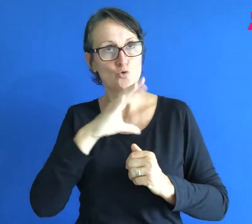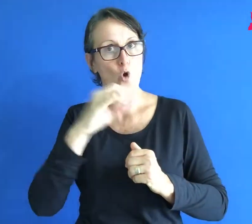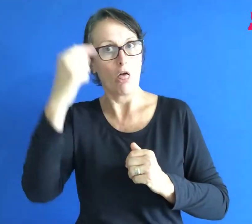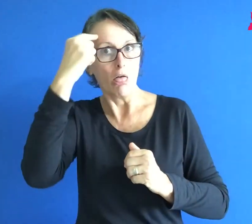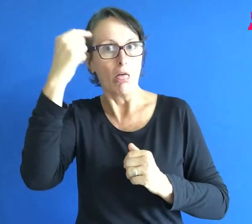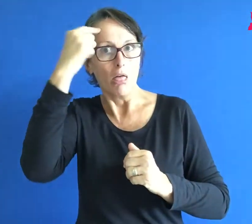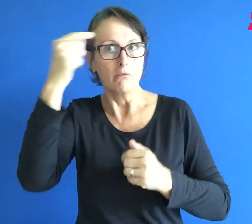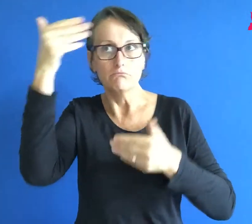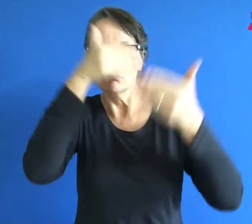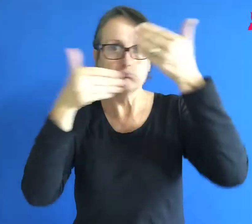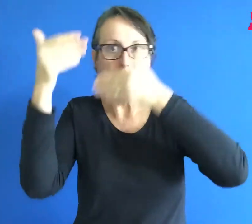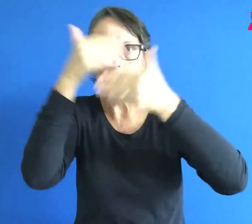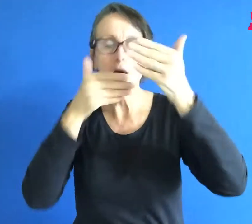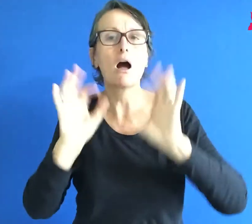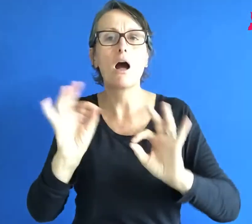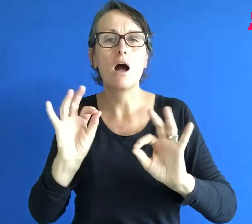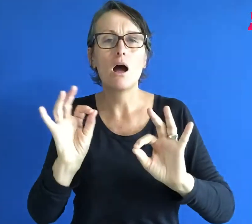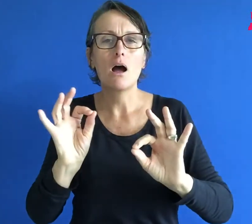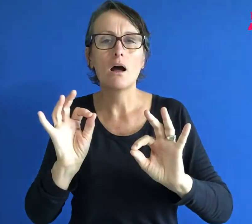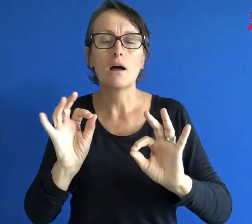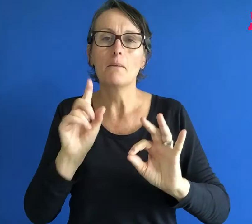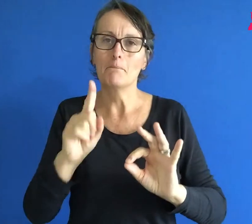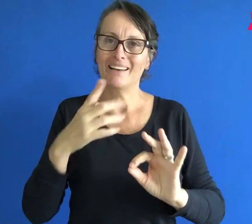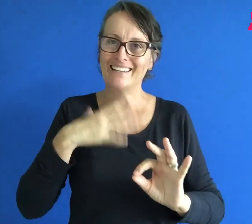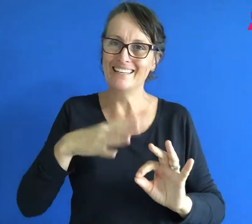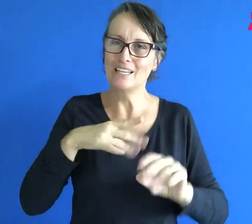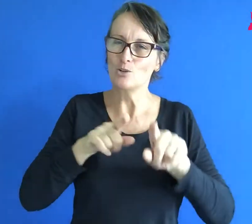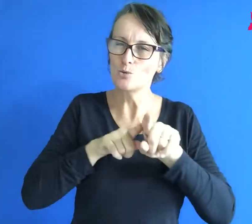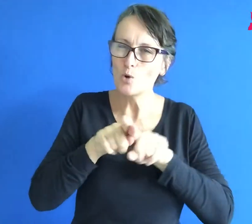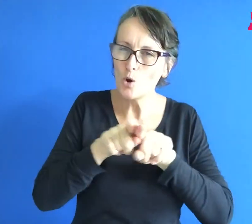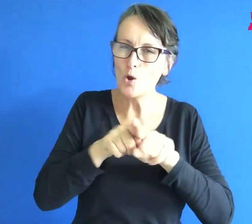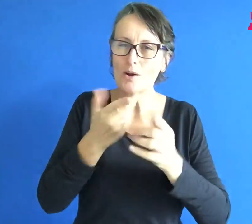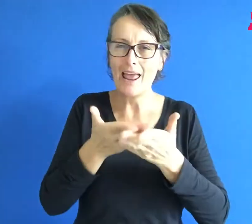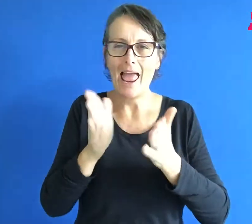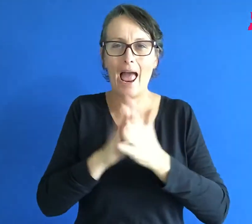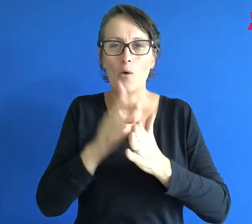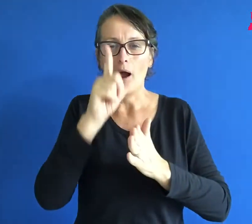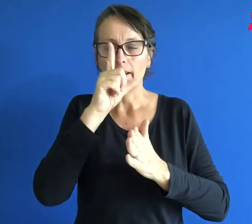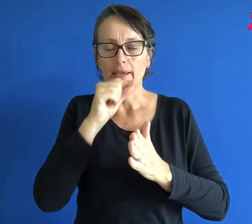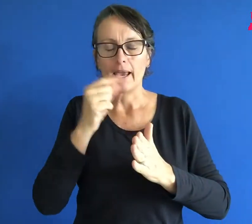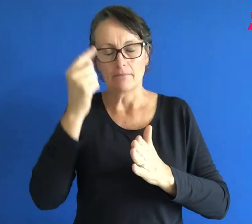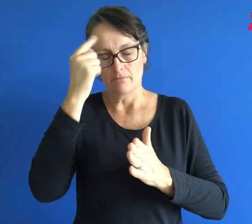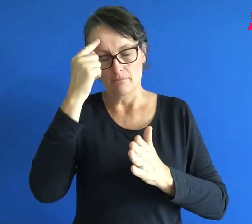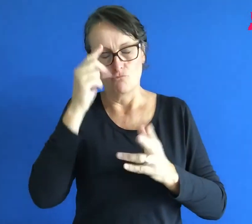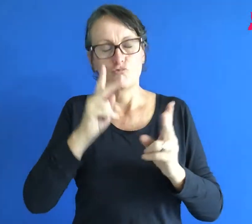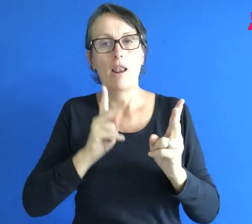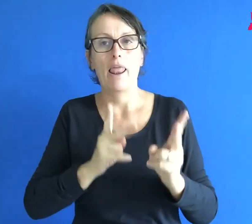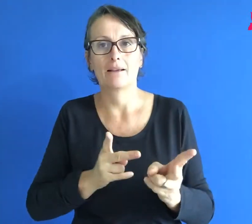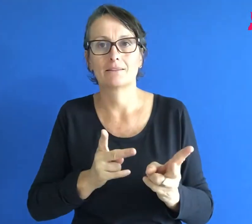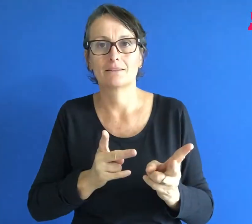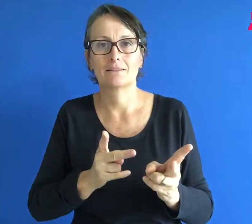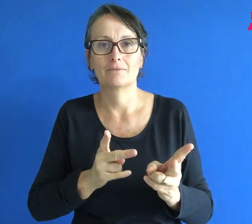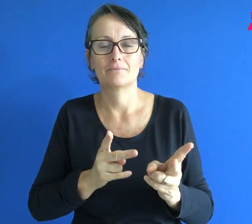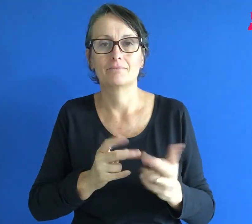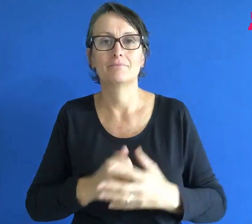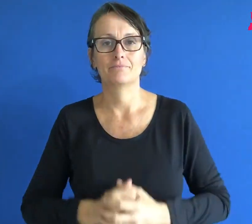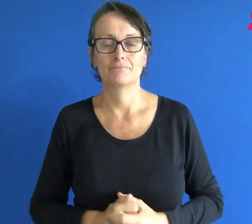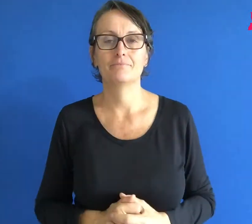and locations I can go to that give me that mindful space. I'm involved with the Hillsville Community Garden,